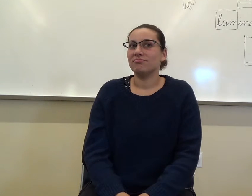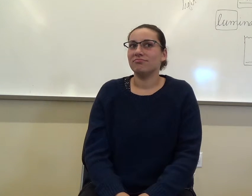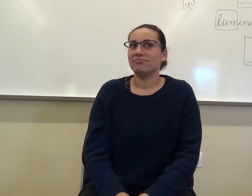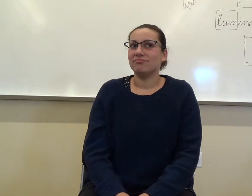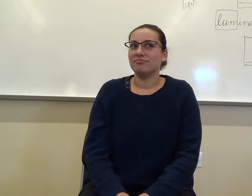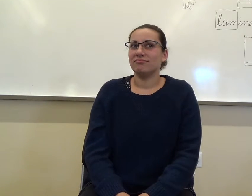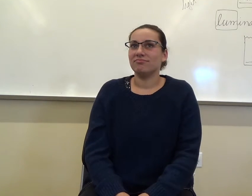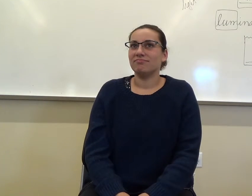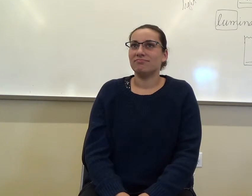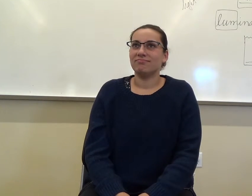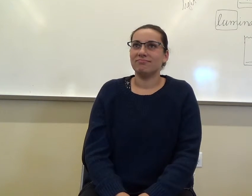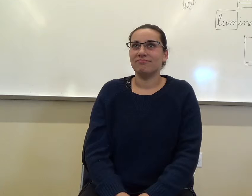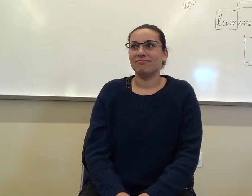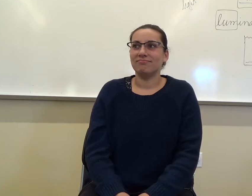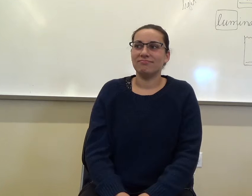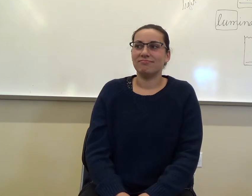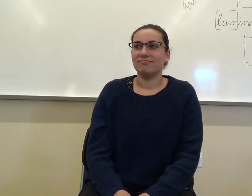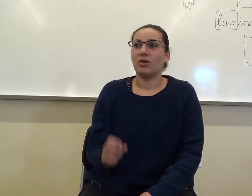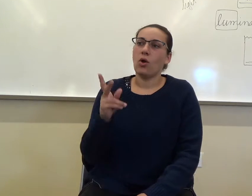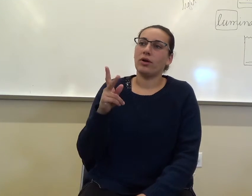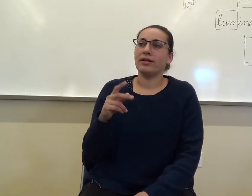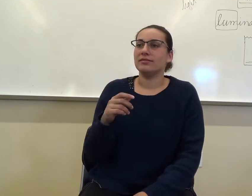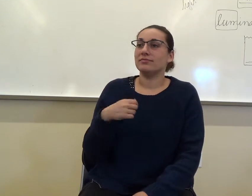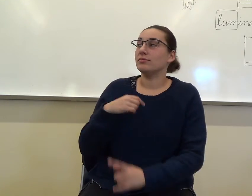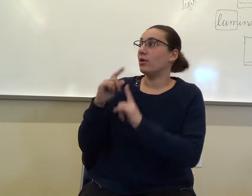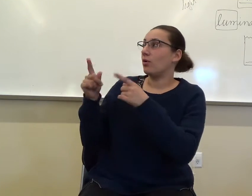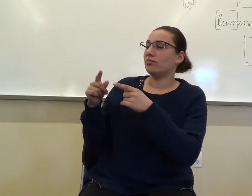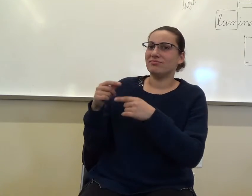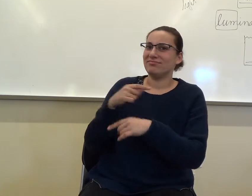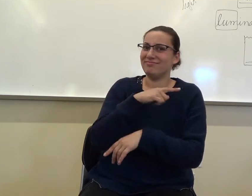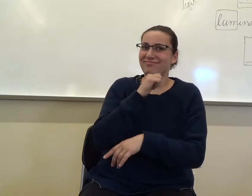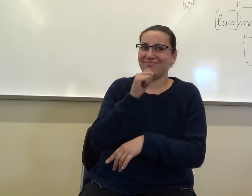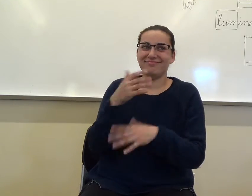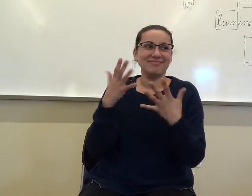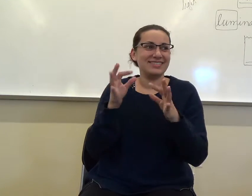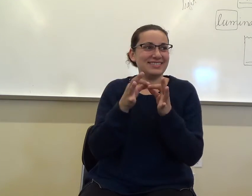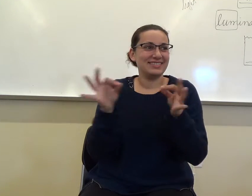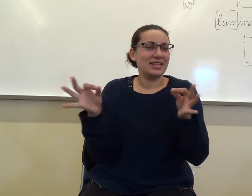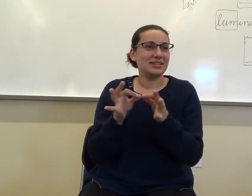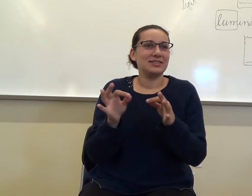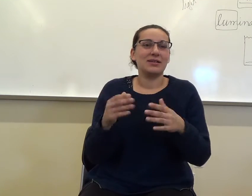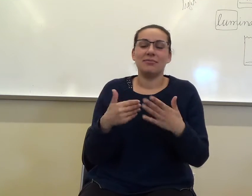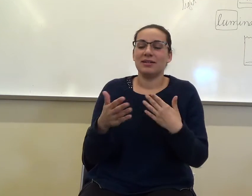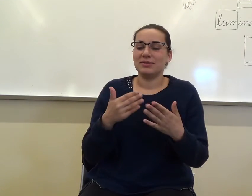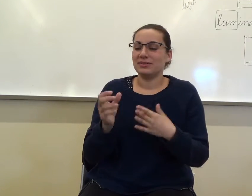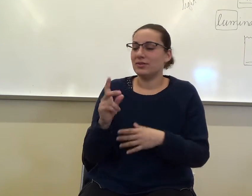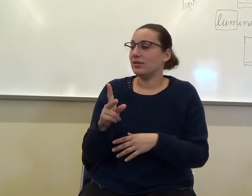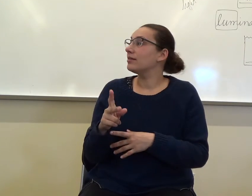Okay, so I'm going to the class website. I'm going to make it a little bigger so we can all see it.